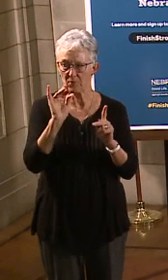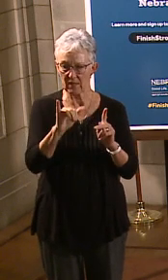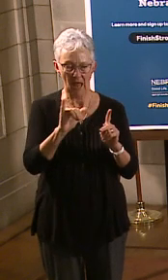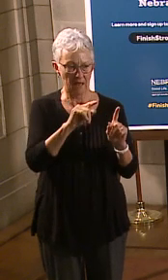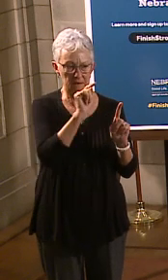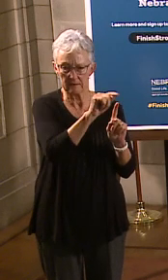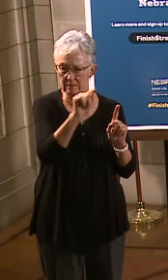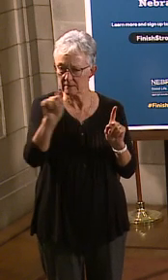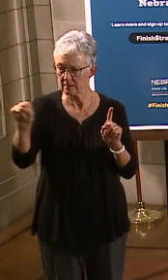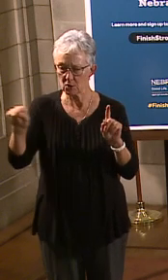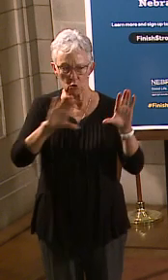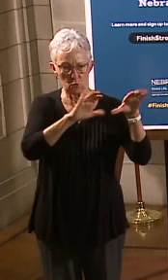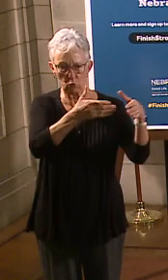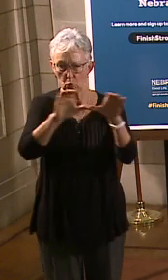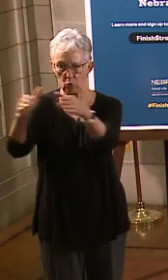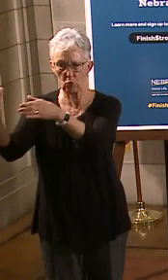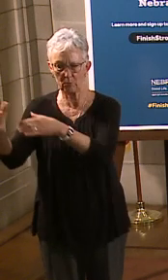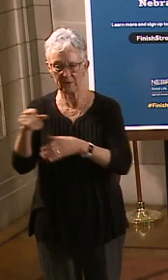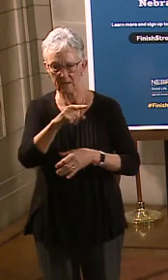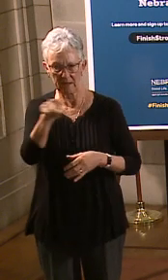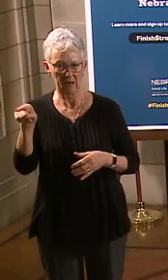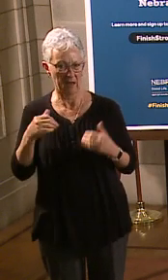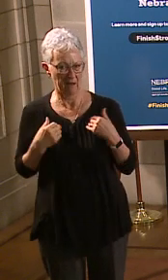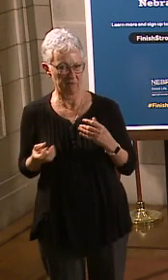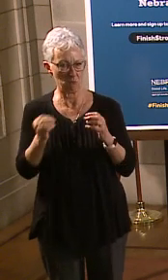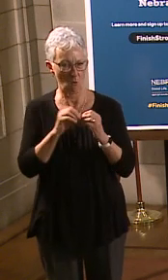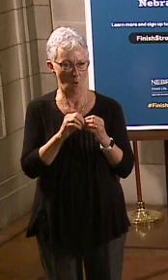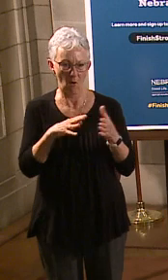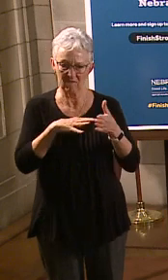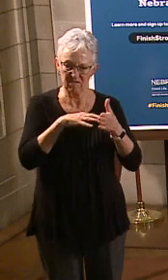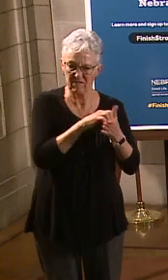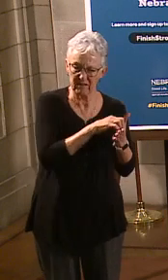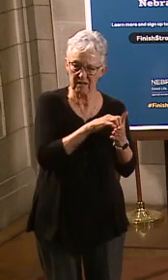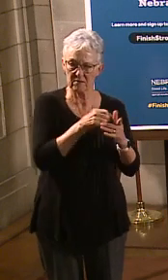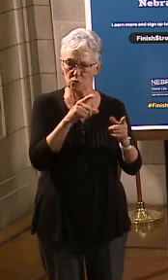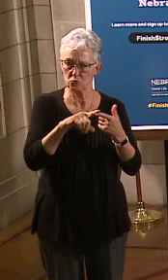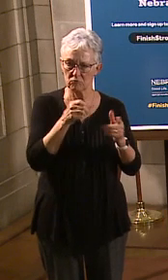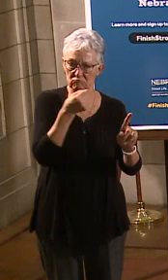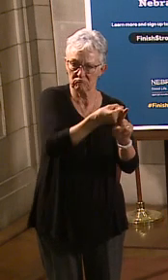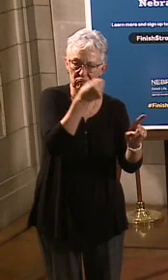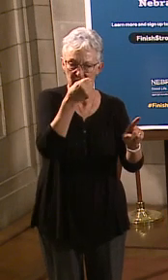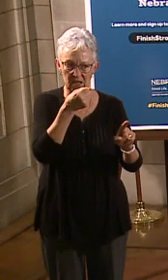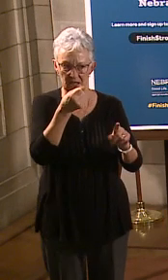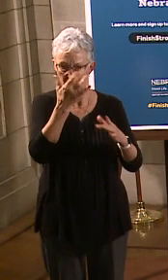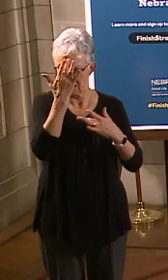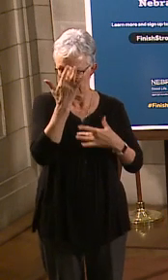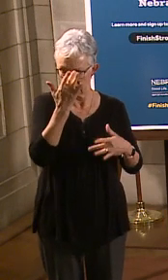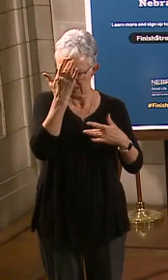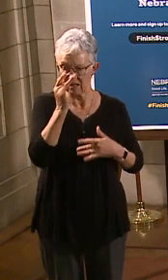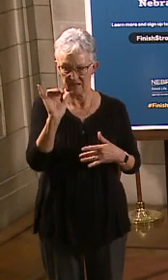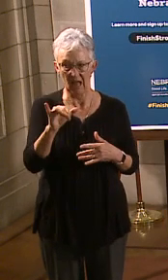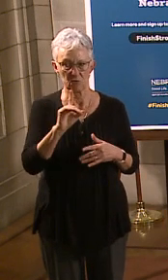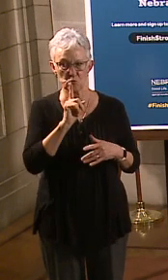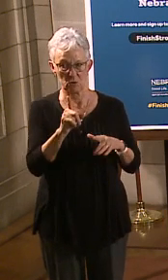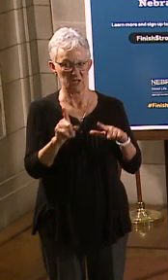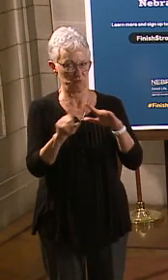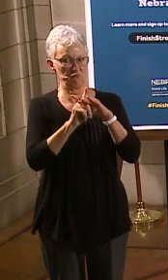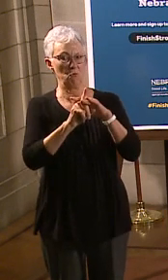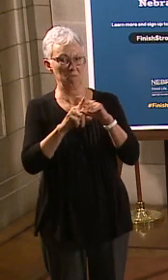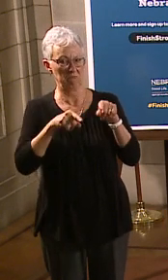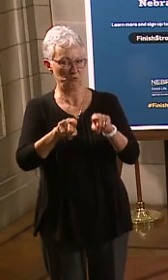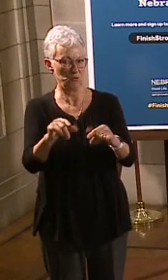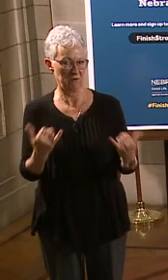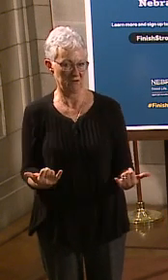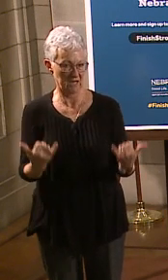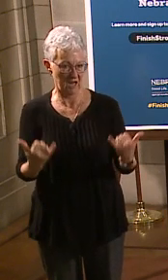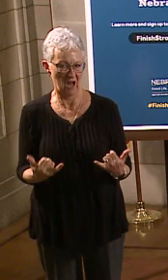they exist, and they've really shown a highlight, especially during this pandemic, on racial and ethnic minorities. We also